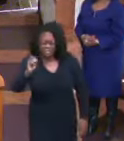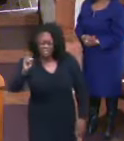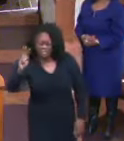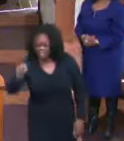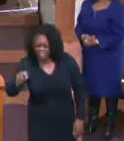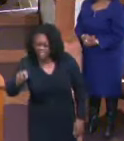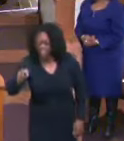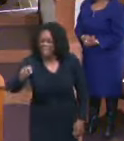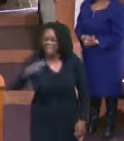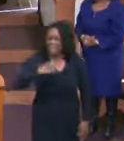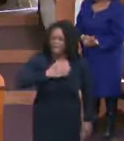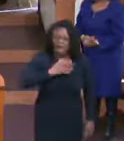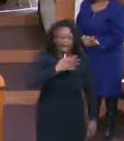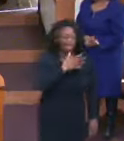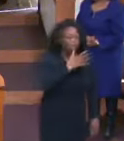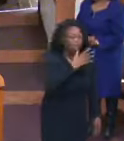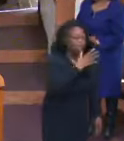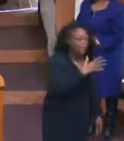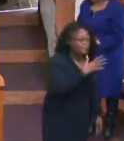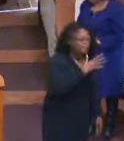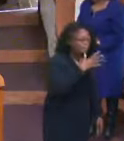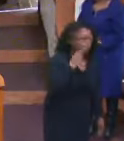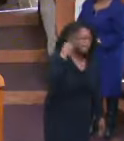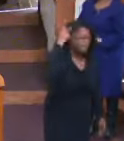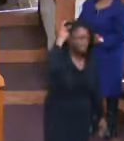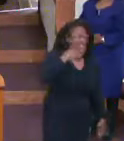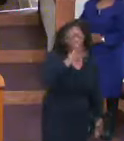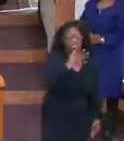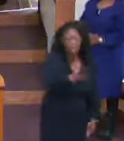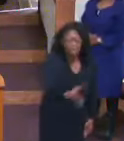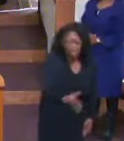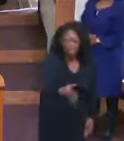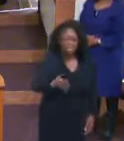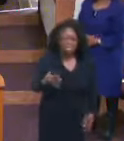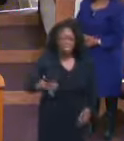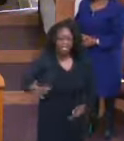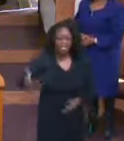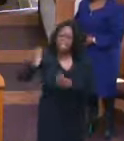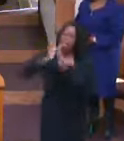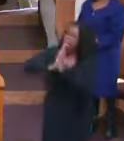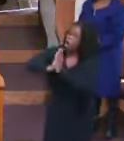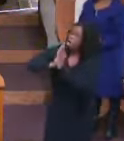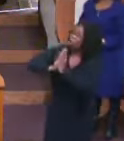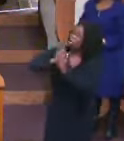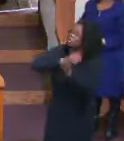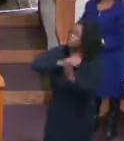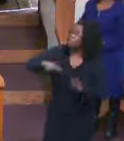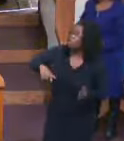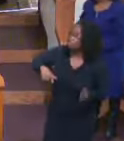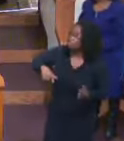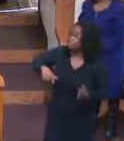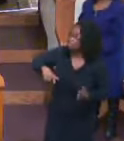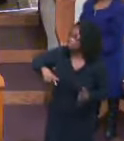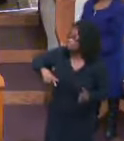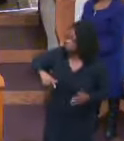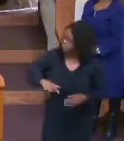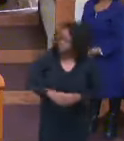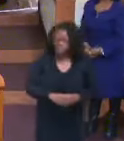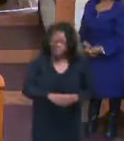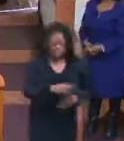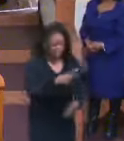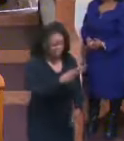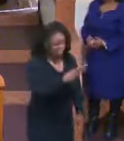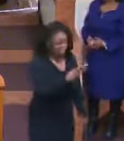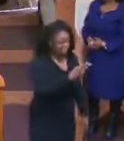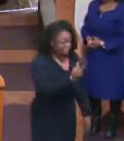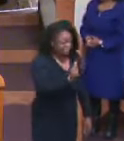and grandparents called on the Lord. It was Harriet Tubman who called on the Lord. It